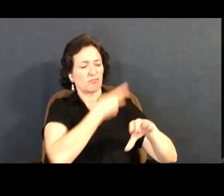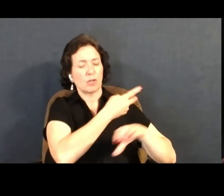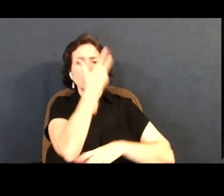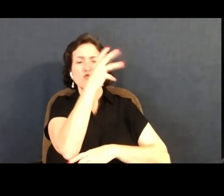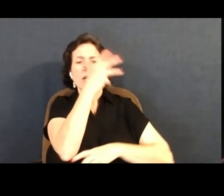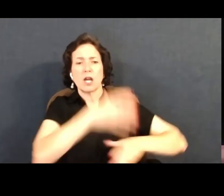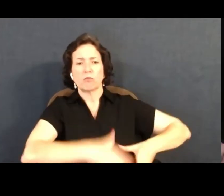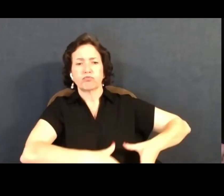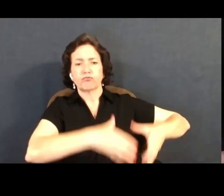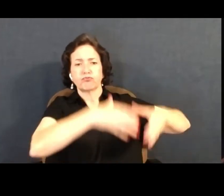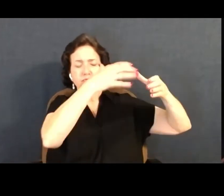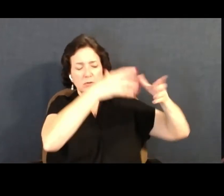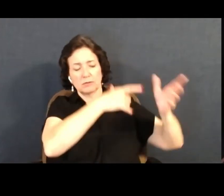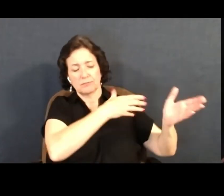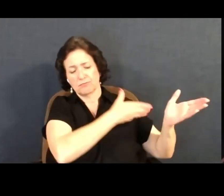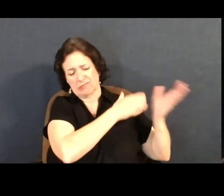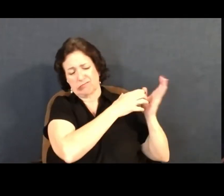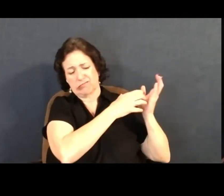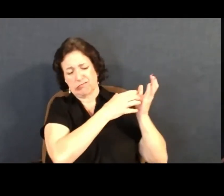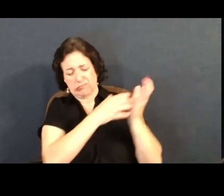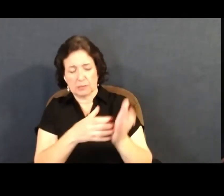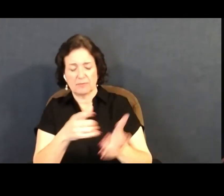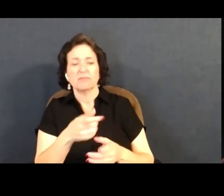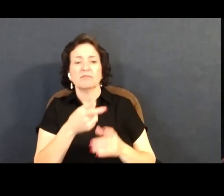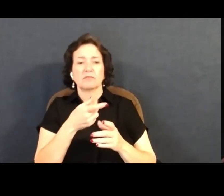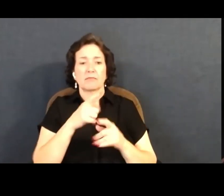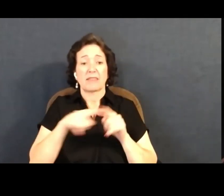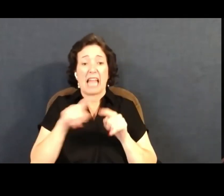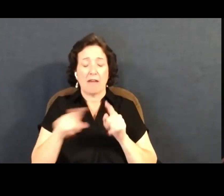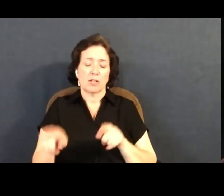inside and he took out his knife and he began to whittle.